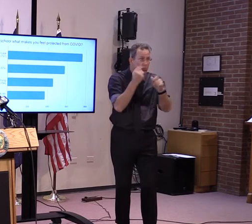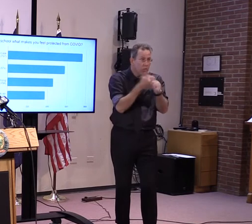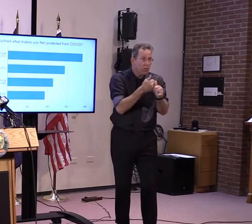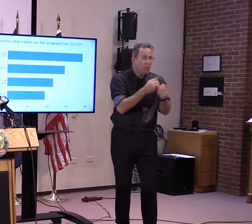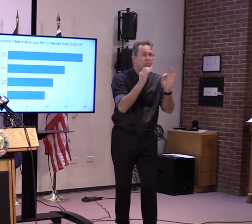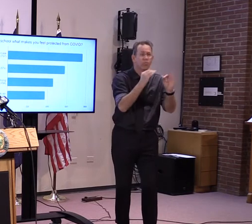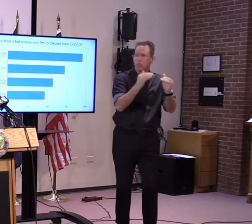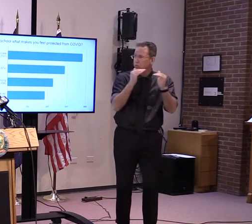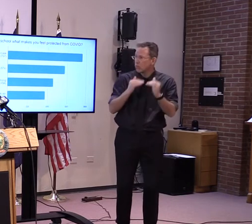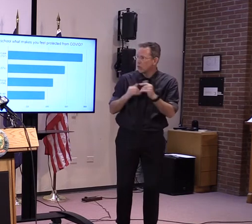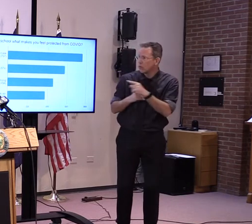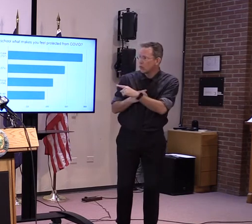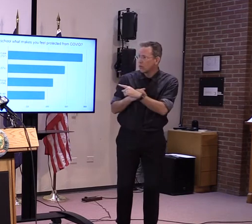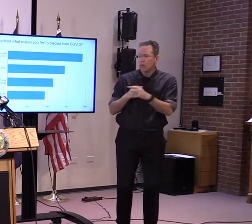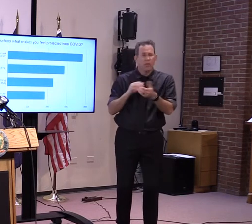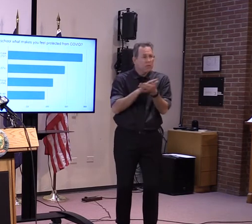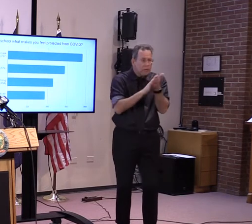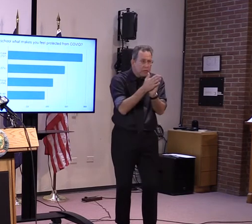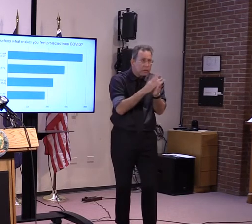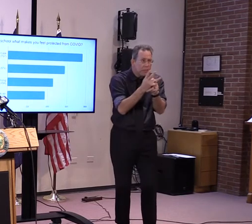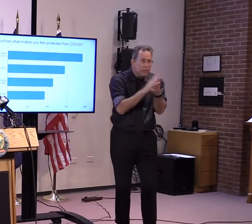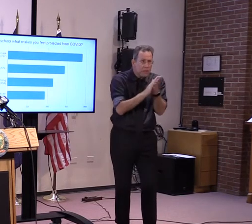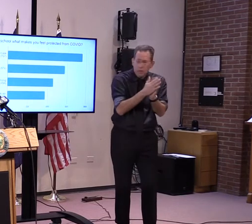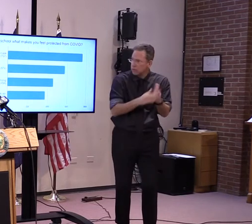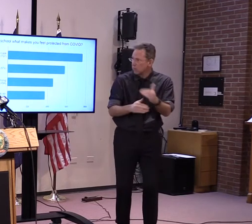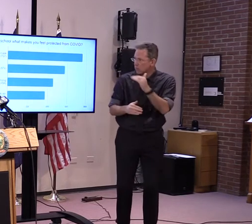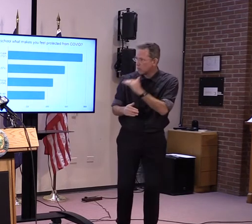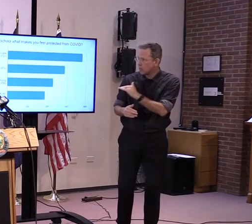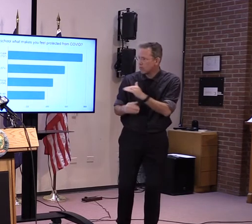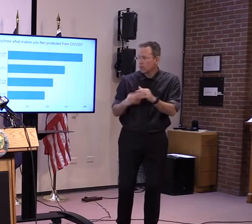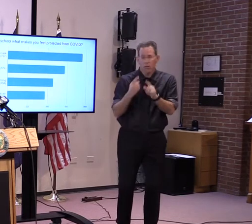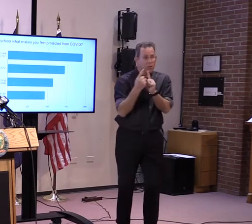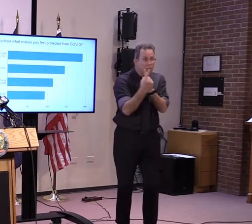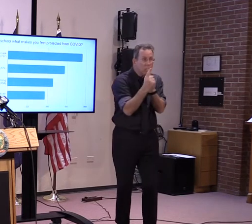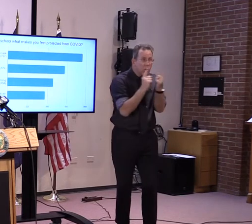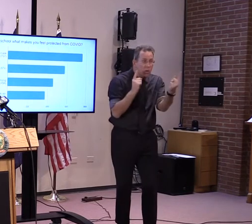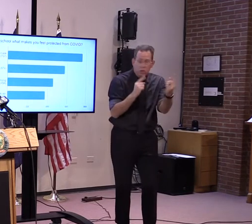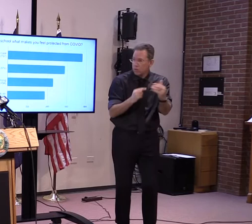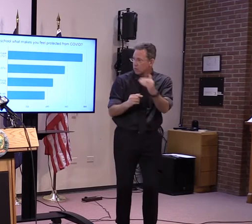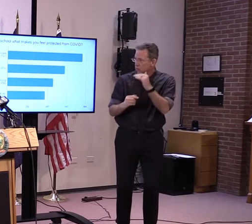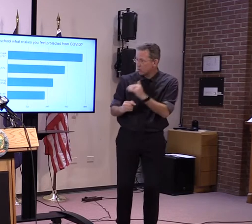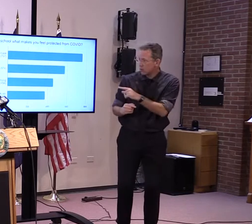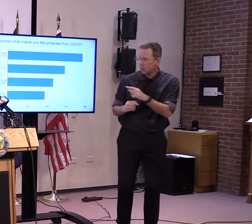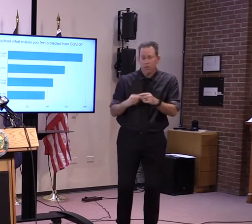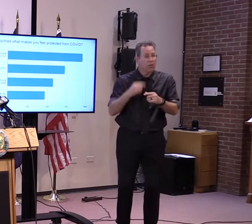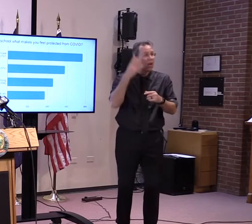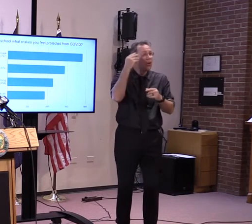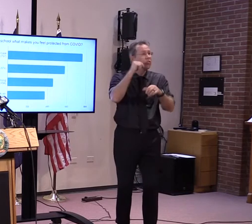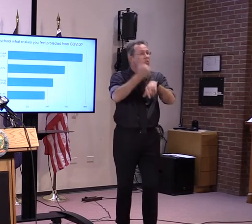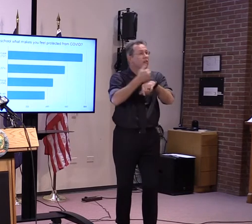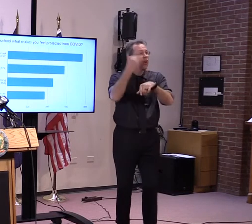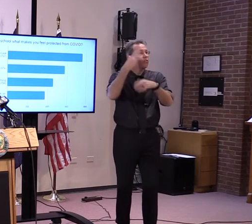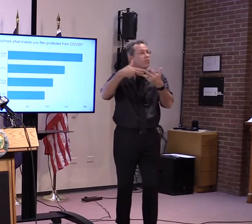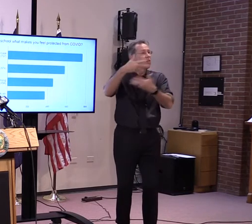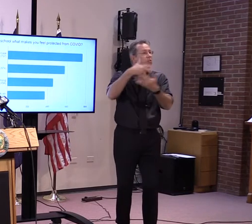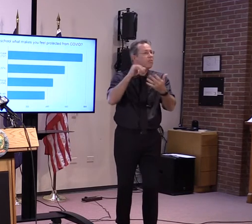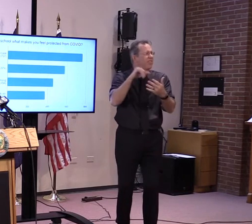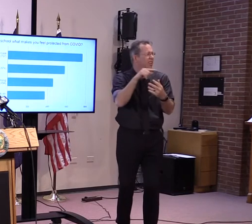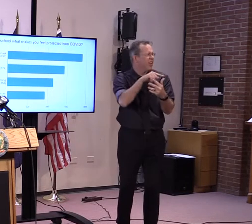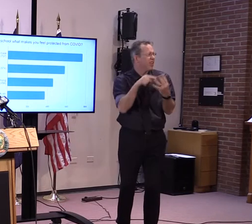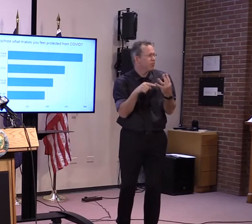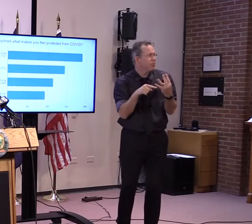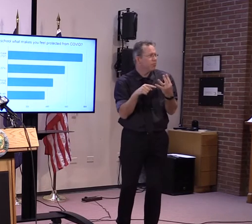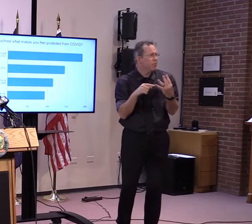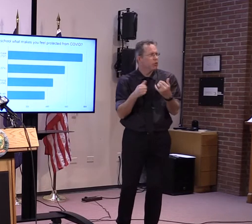hand sanitizer, cleaning anything that students touch. Social distancing has been pretty good. I think that is based